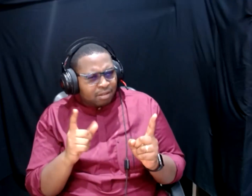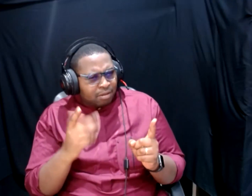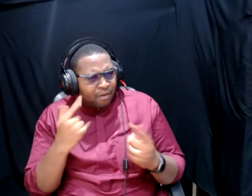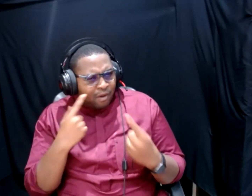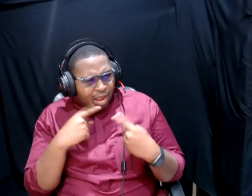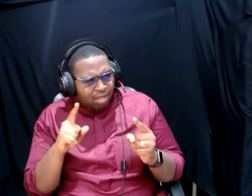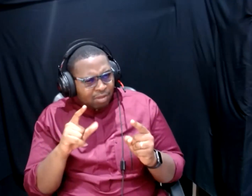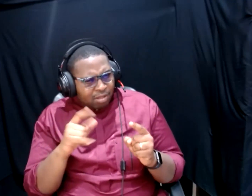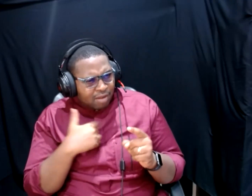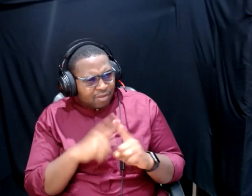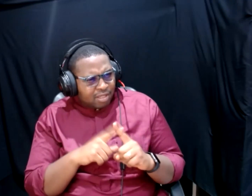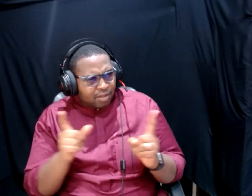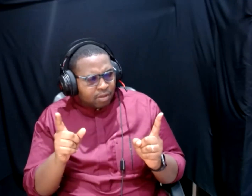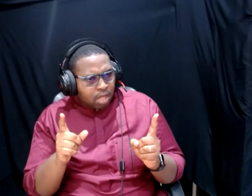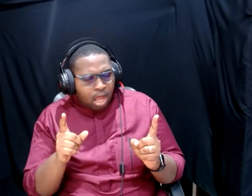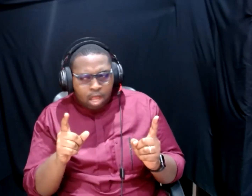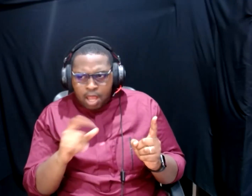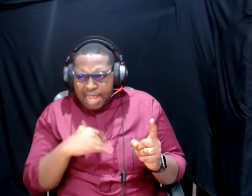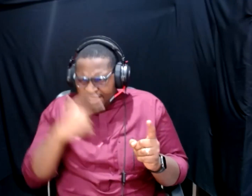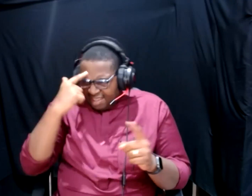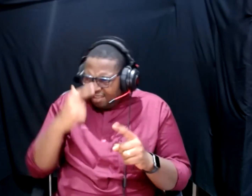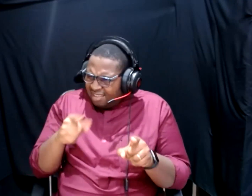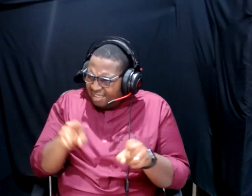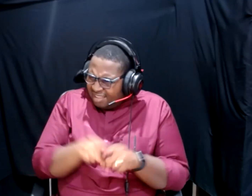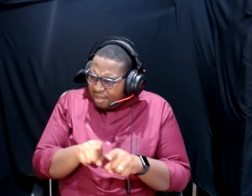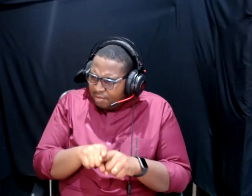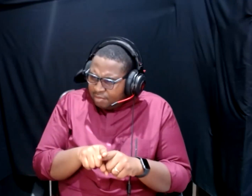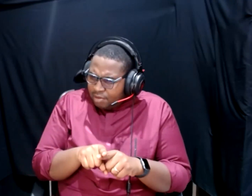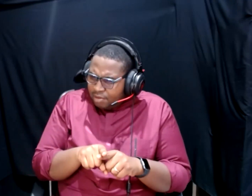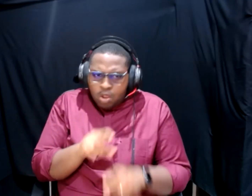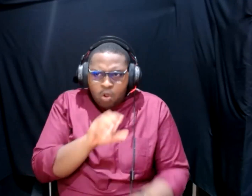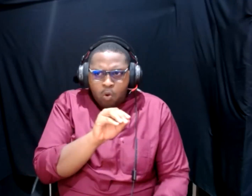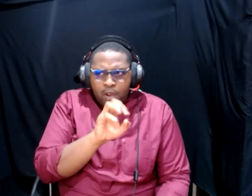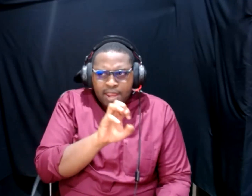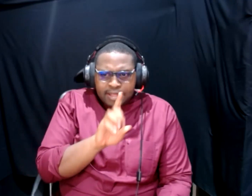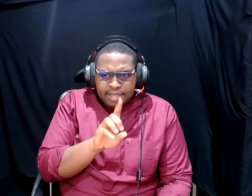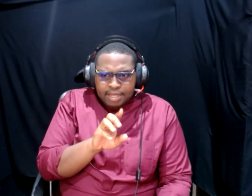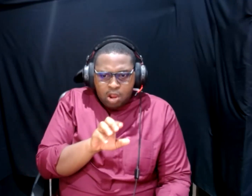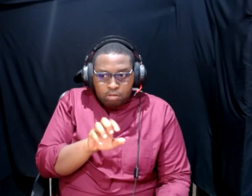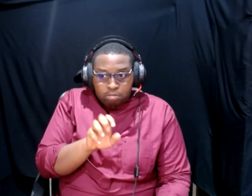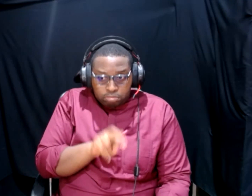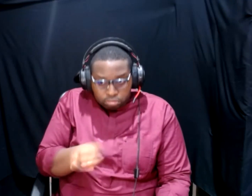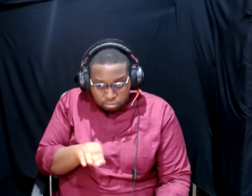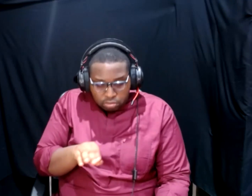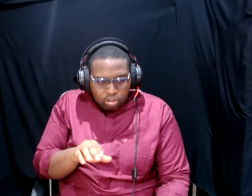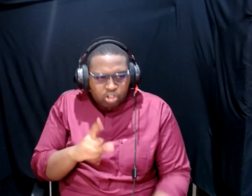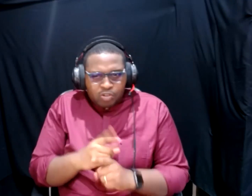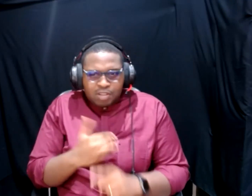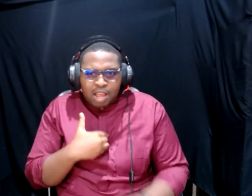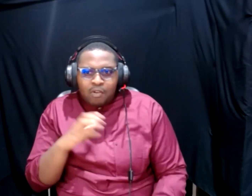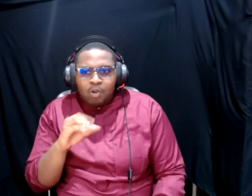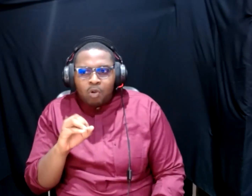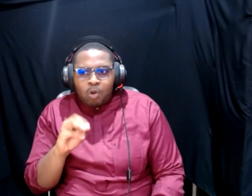then, correct? It should be the same one. Oh, it didn't have OED underslash in it. It just had communications in